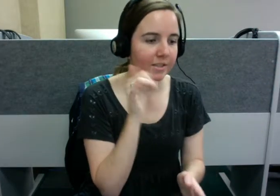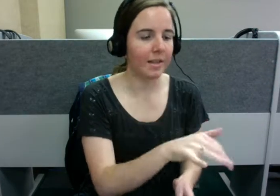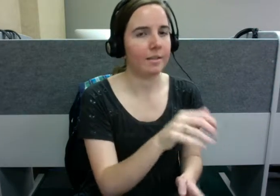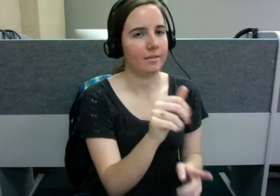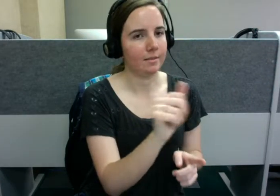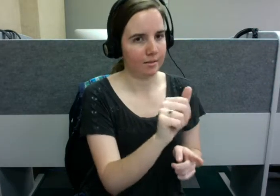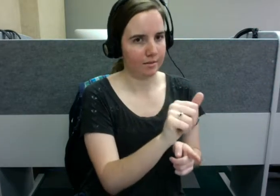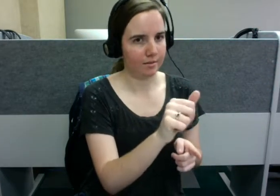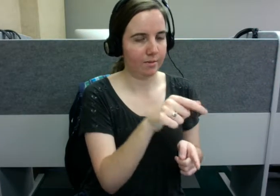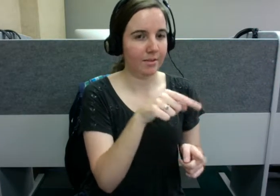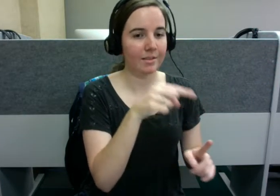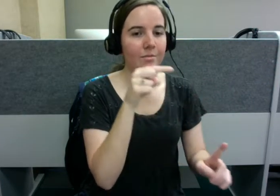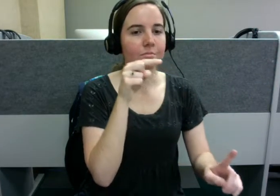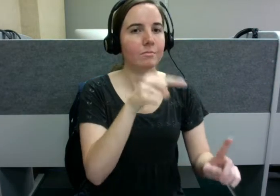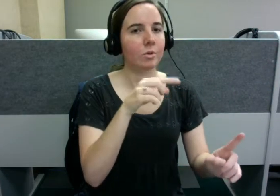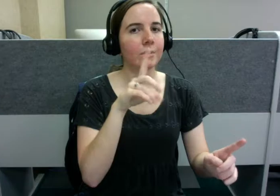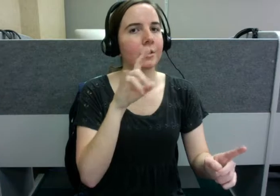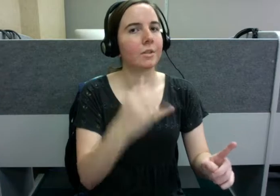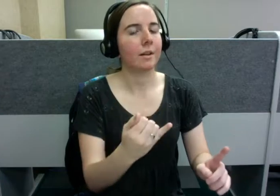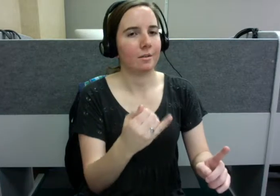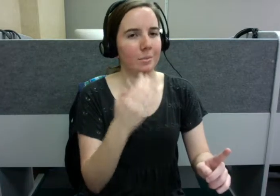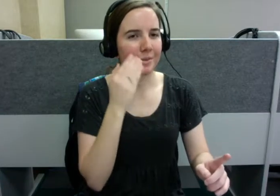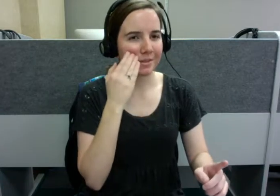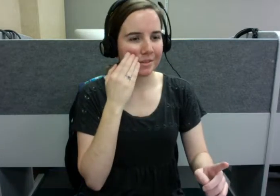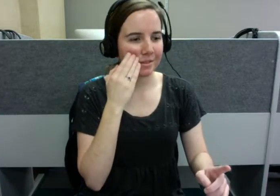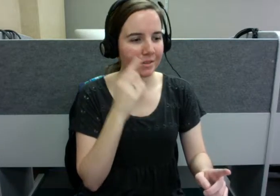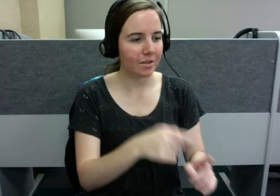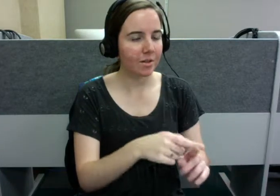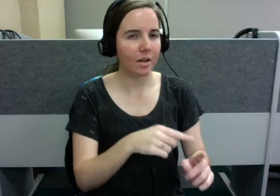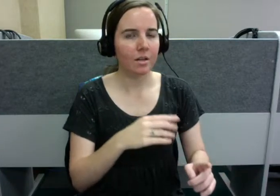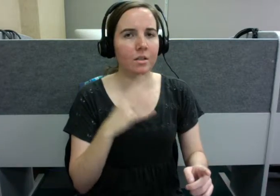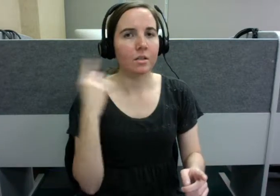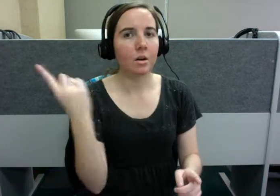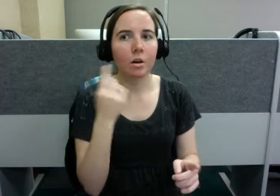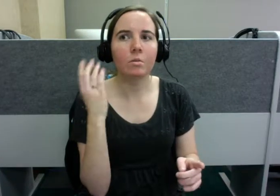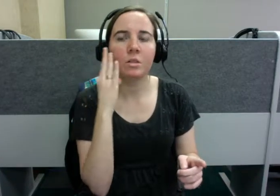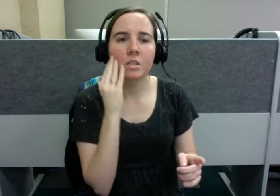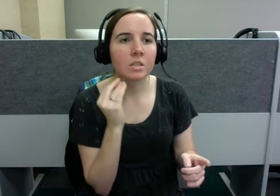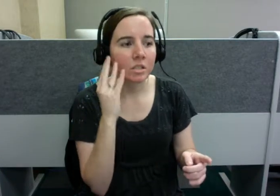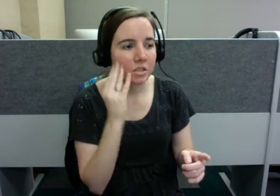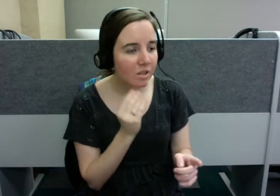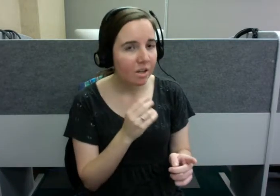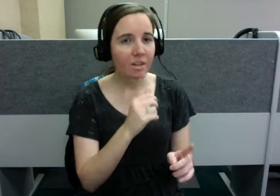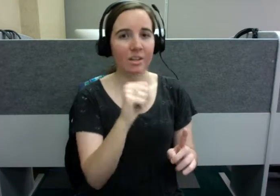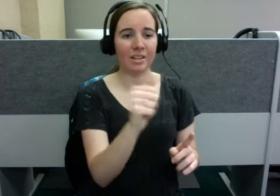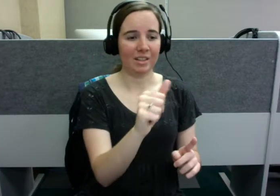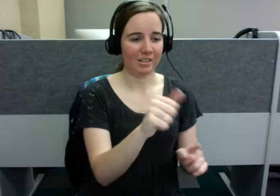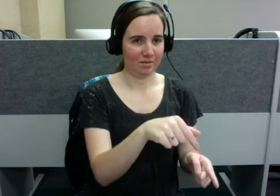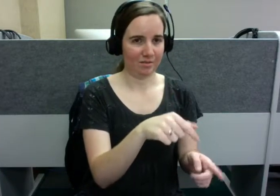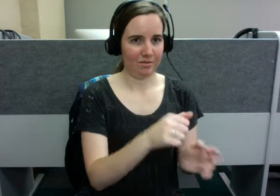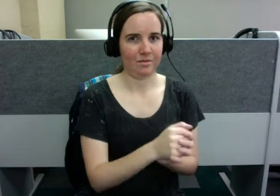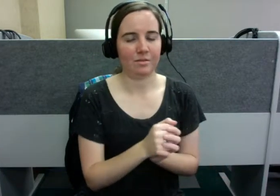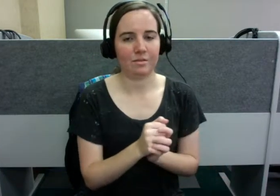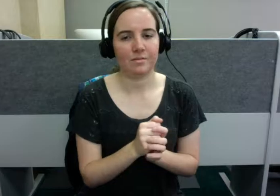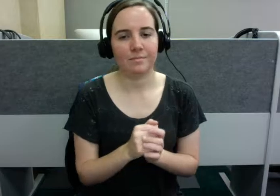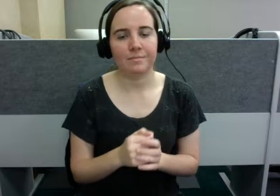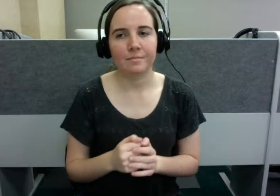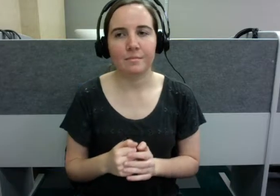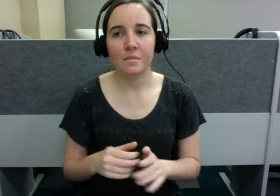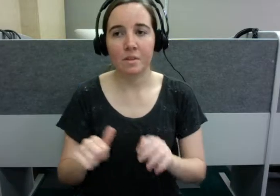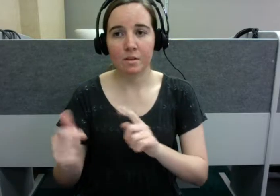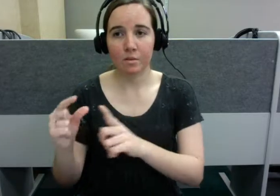our network does. It's what Dirty Jobs is, and I'm up to my neck in anagnorises every single day. Great. The other